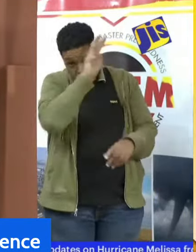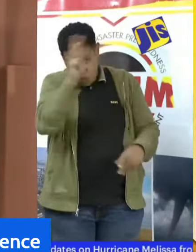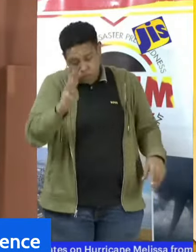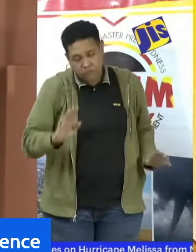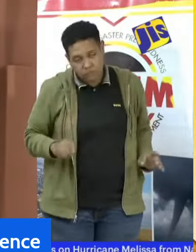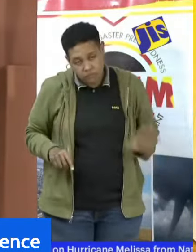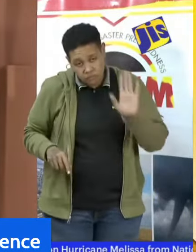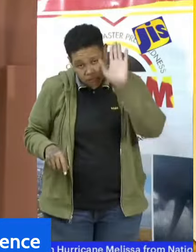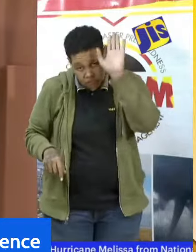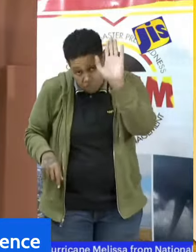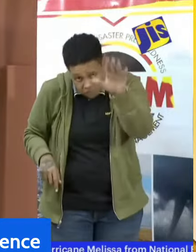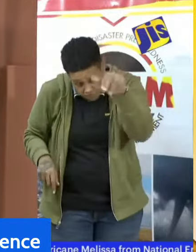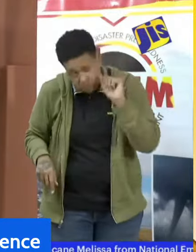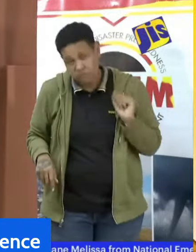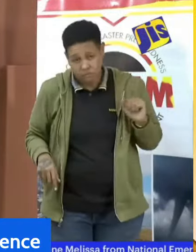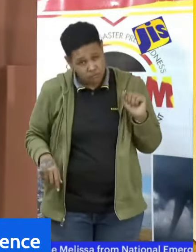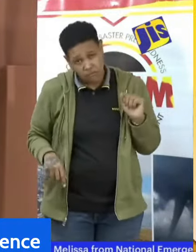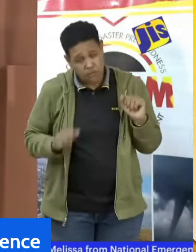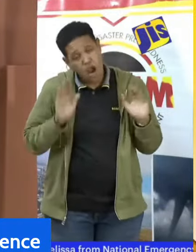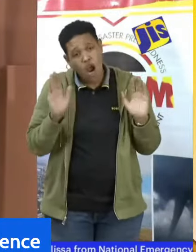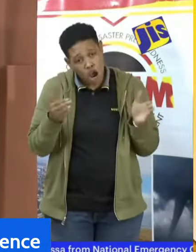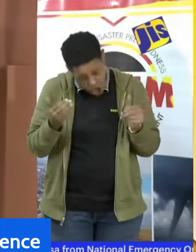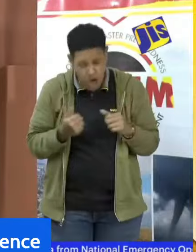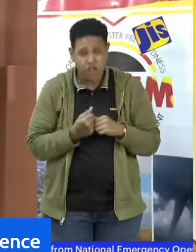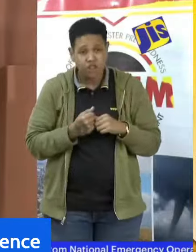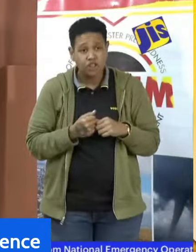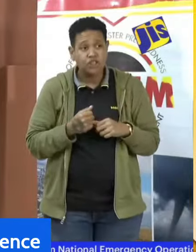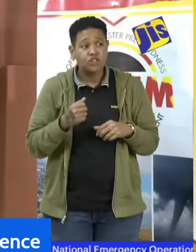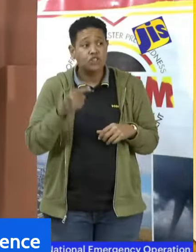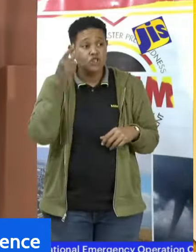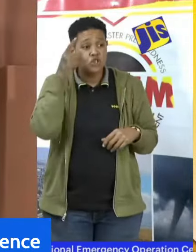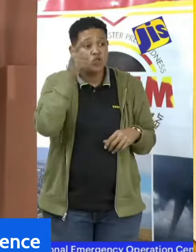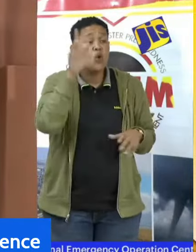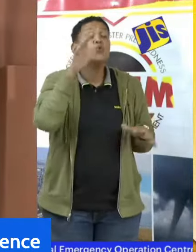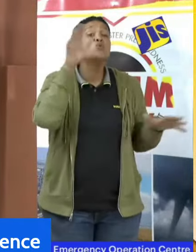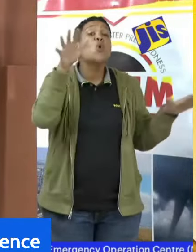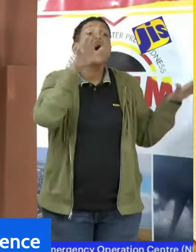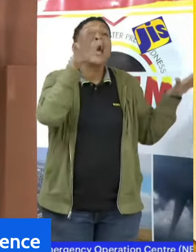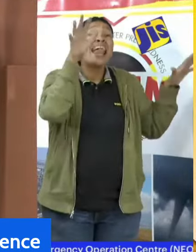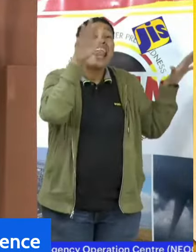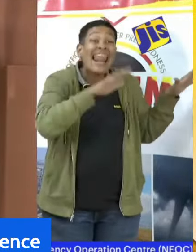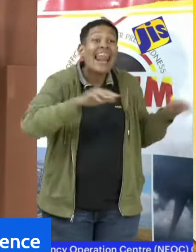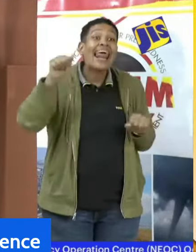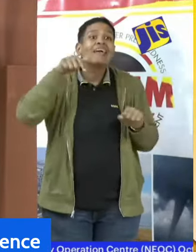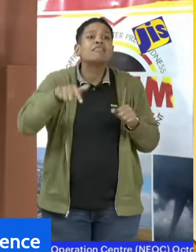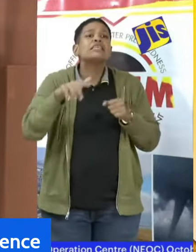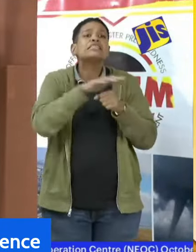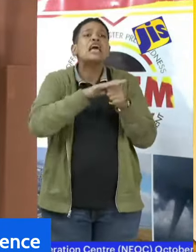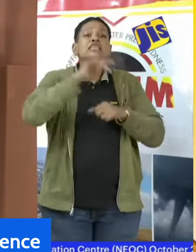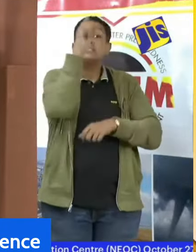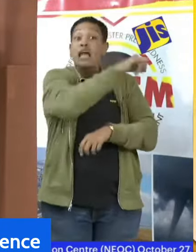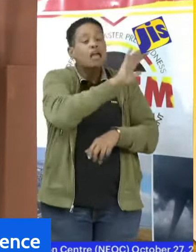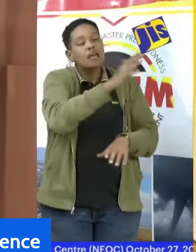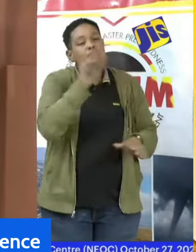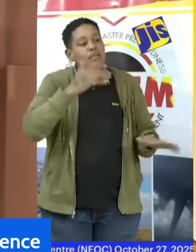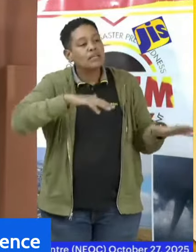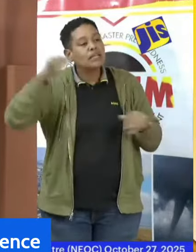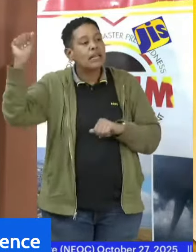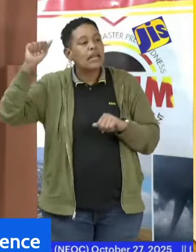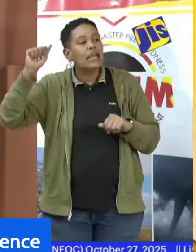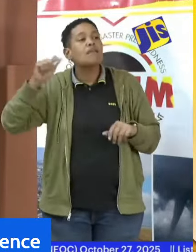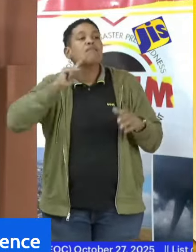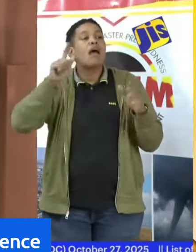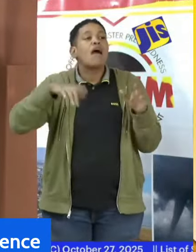urge persons, to encourage you to leave these areas and find